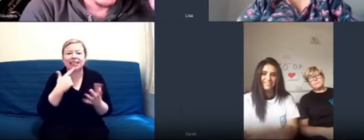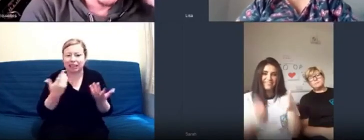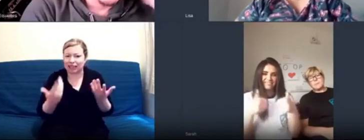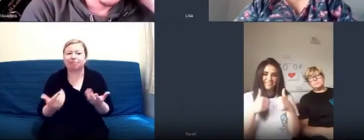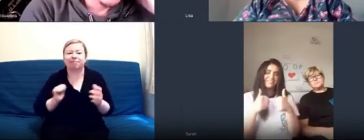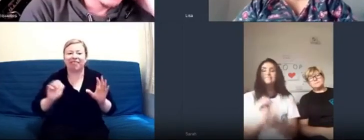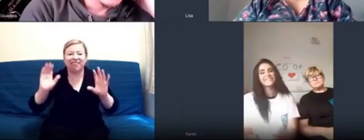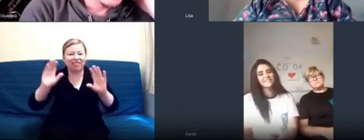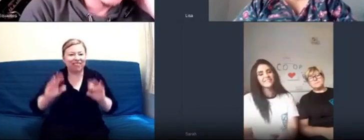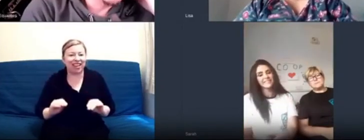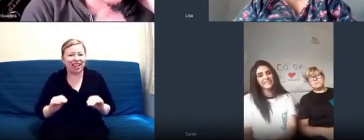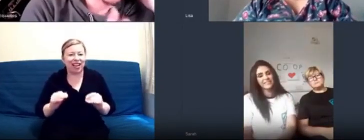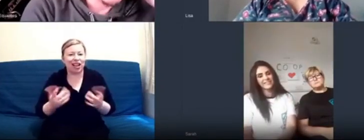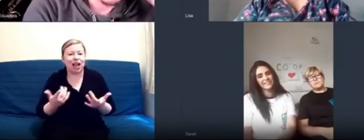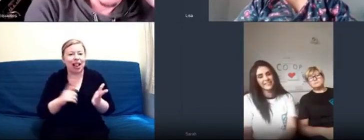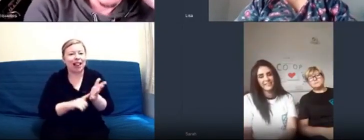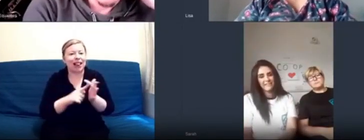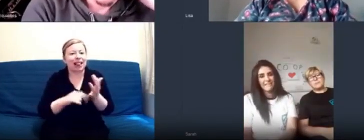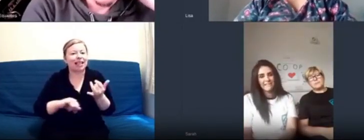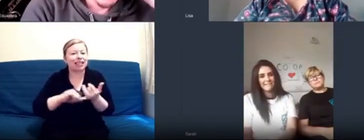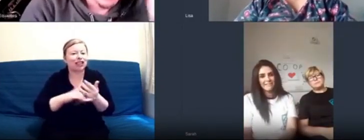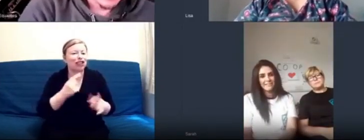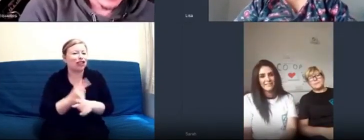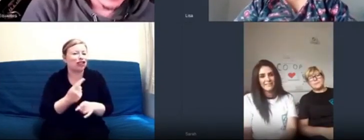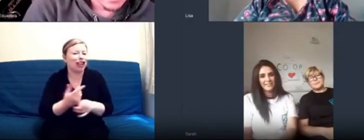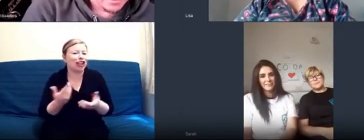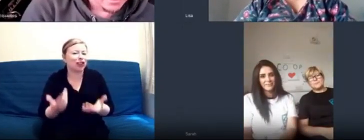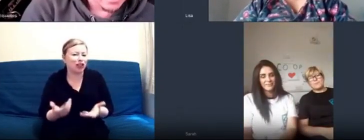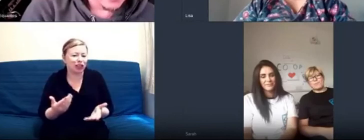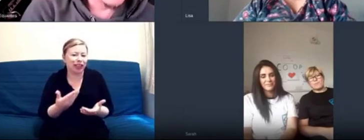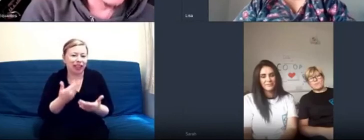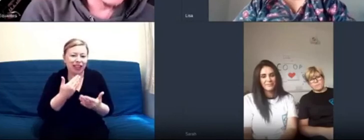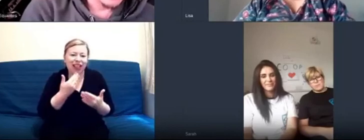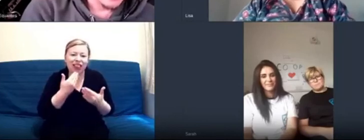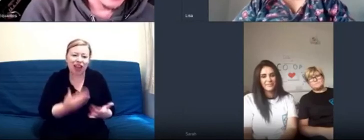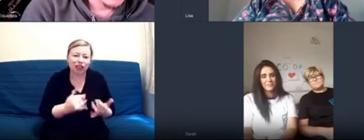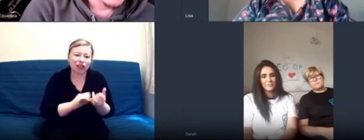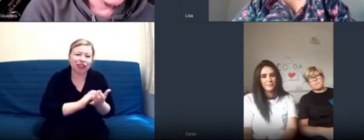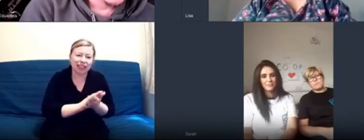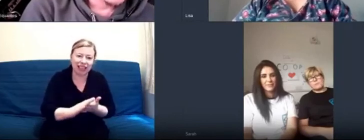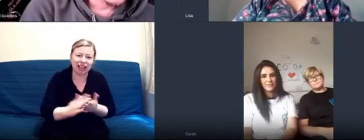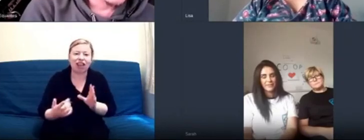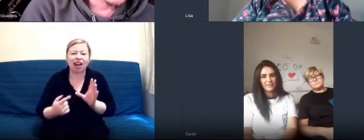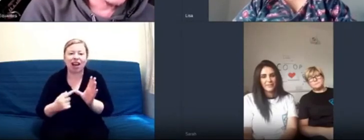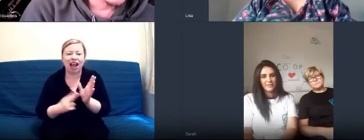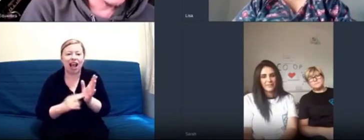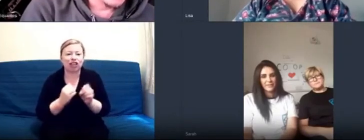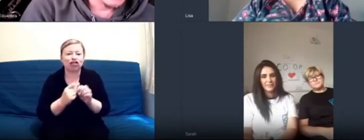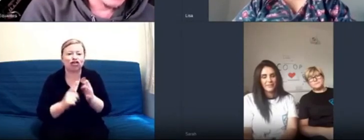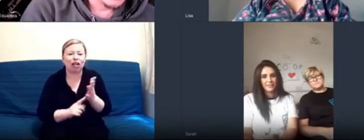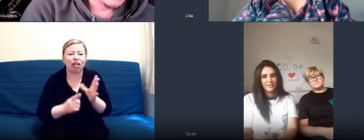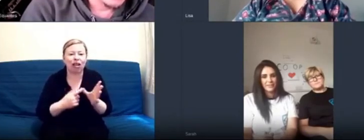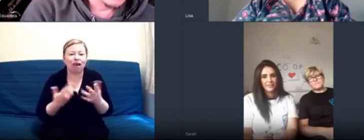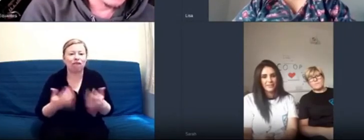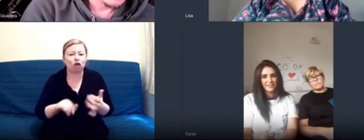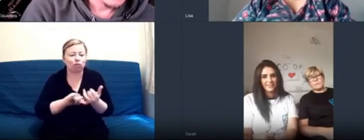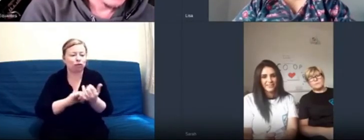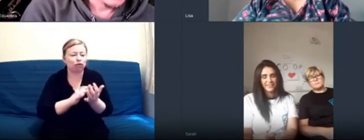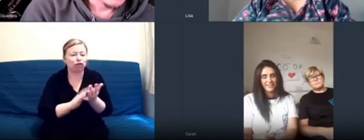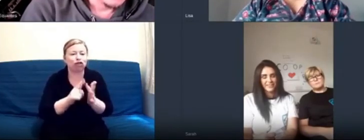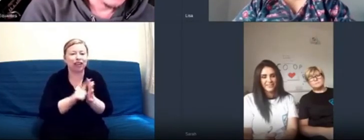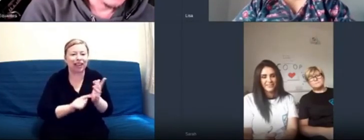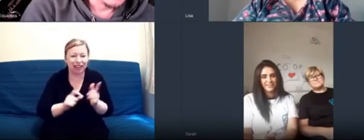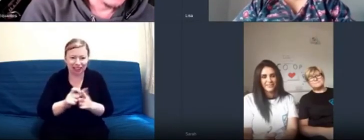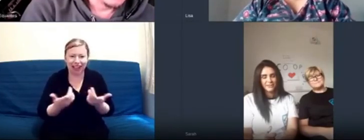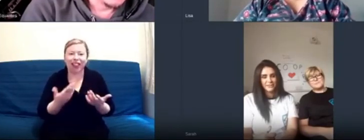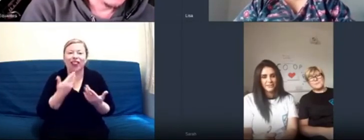the end of Let's Chat today. Thank you to Sarah and Angela for coming along from Shield. Thank you,